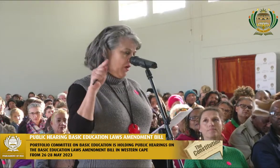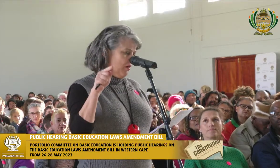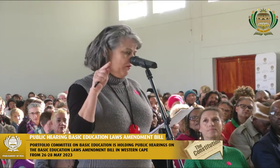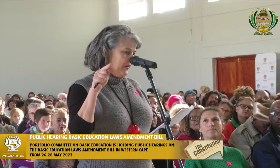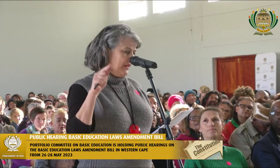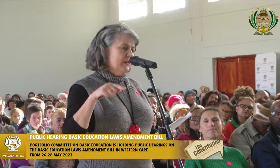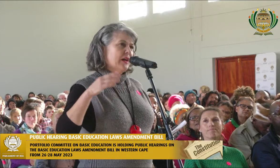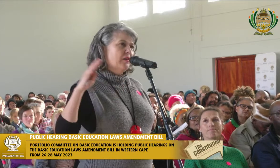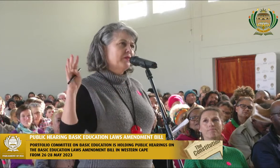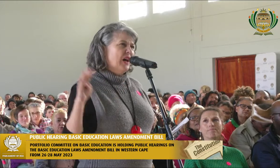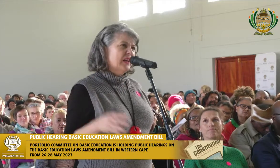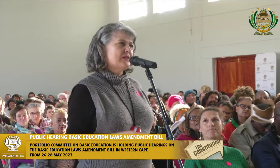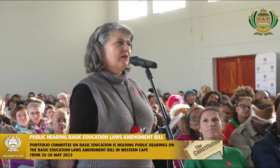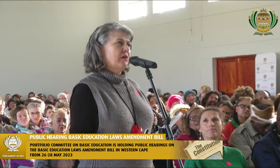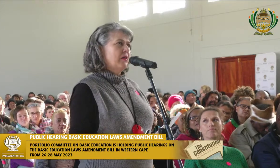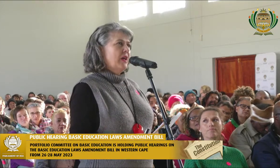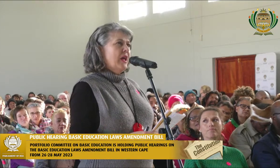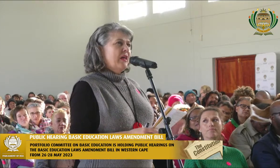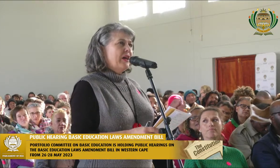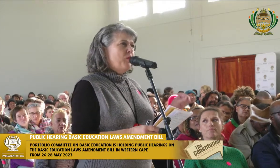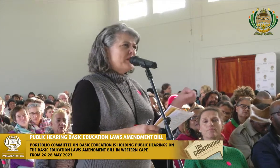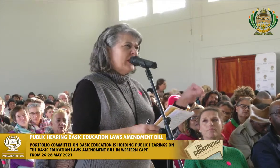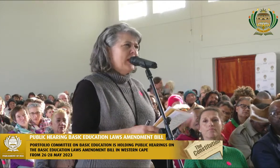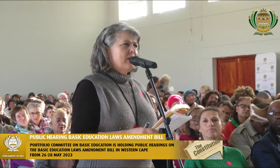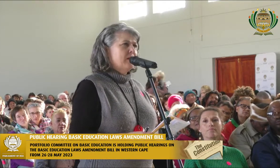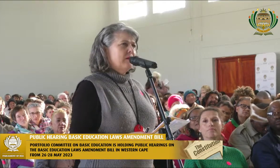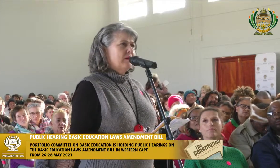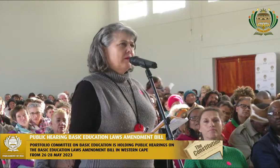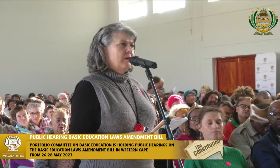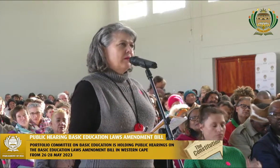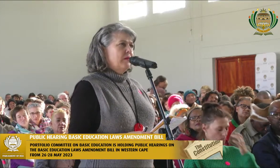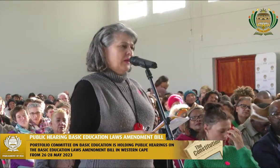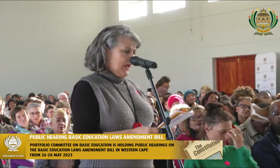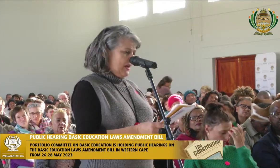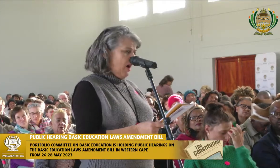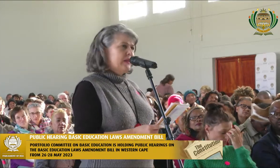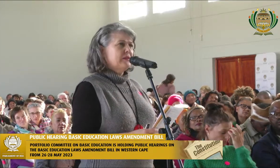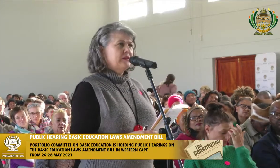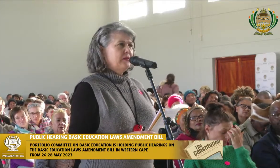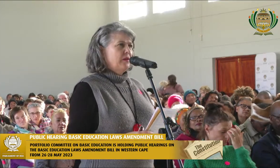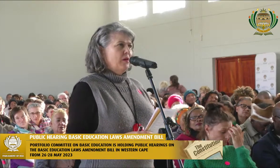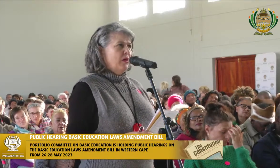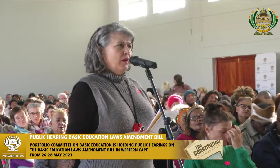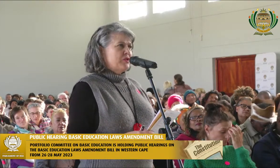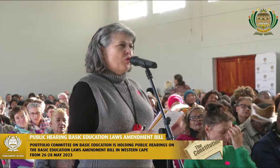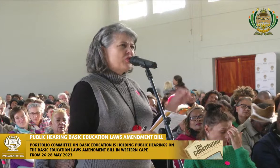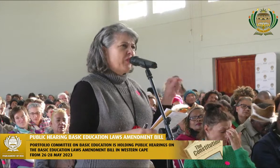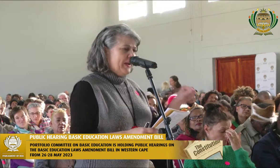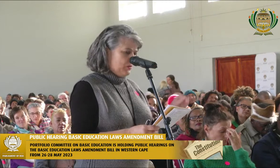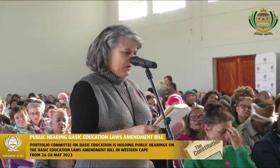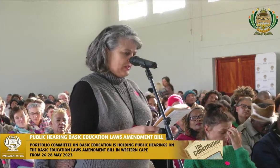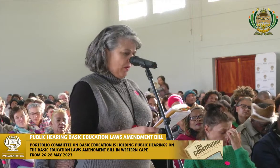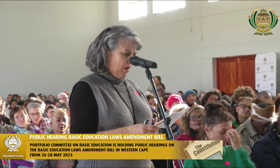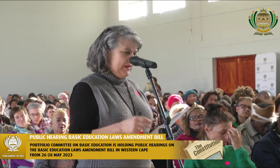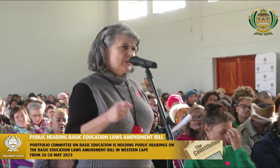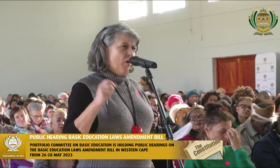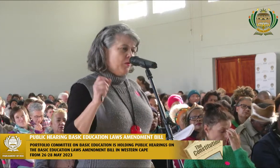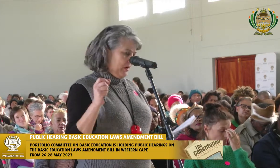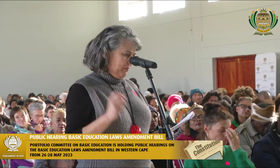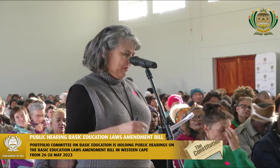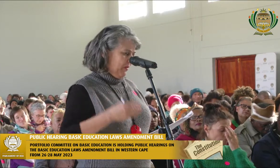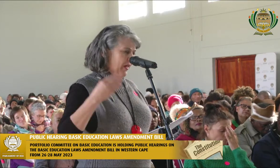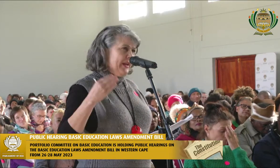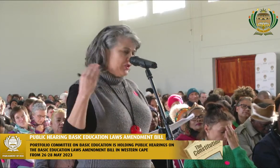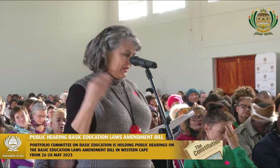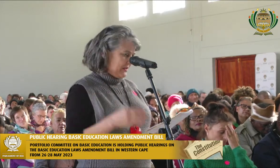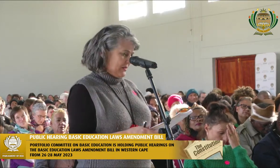he drove the kings out of Nizna. That was a king. King Nice. George Rex was the in his